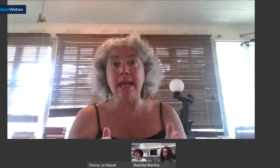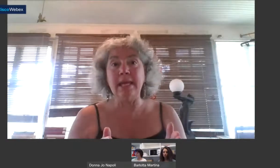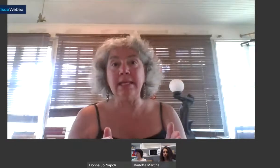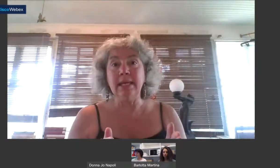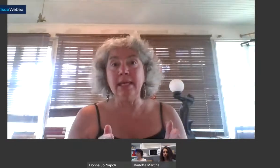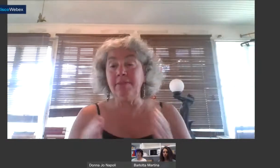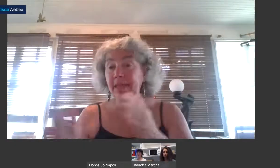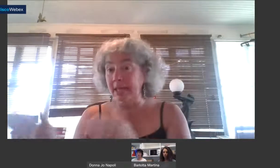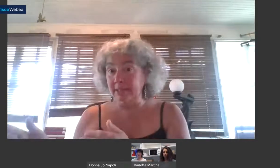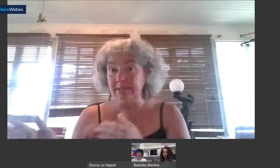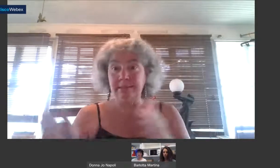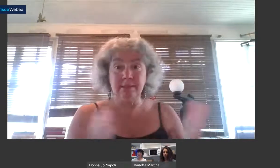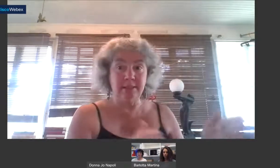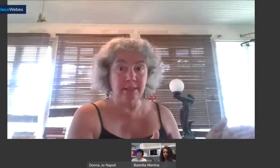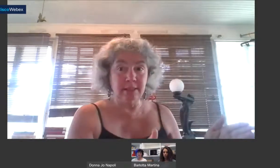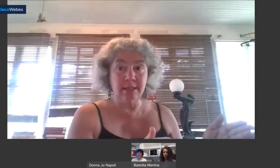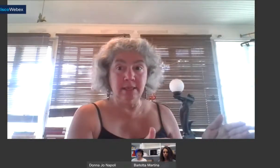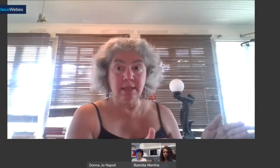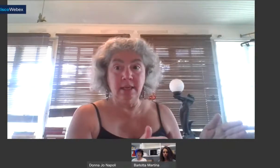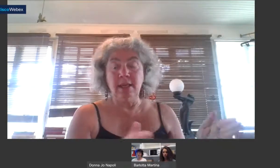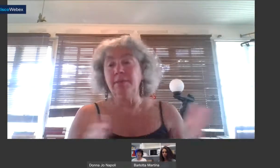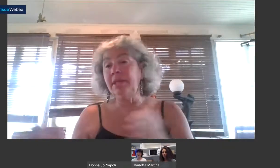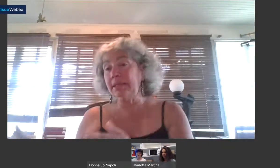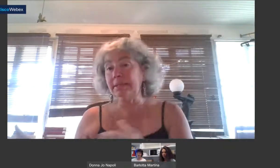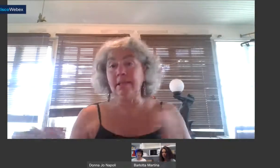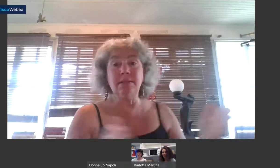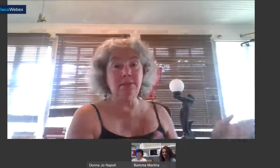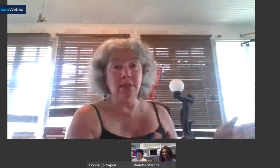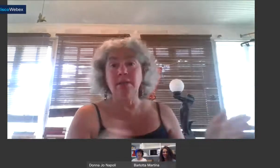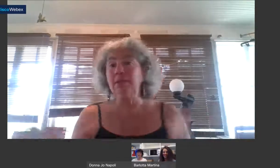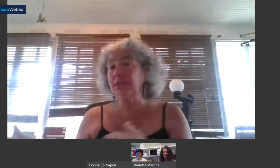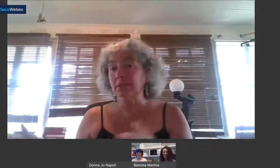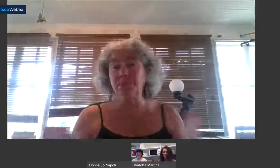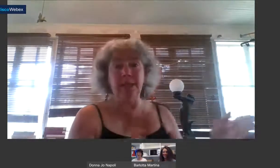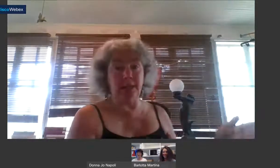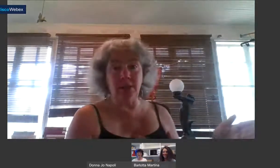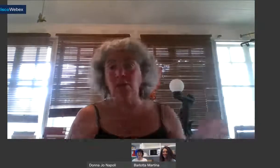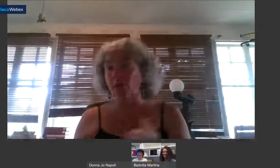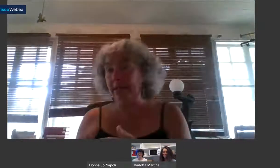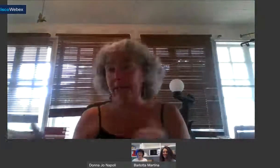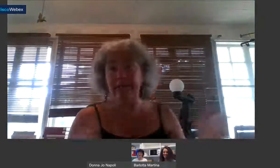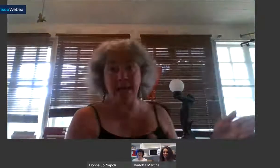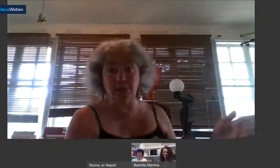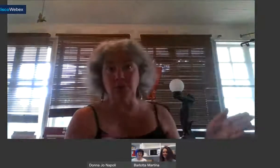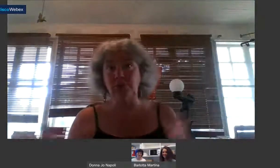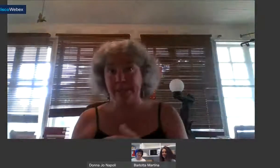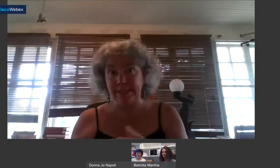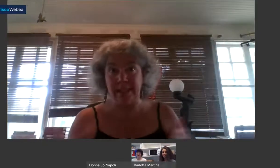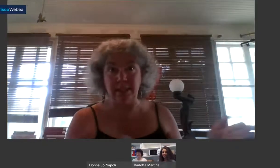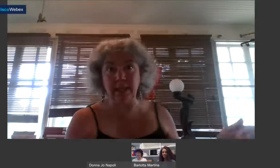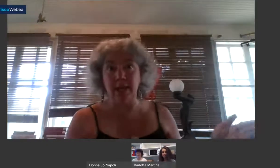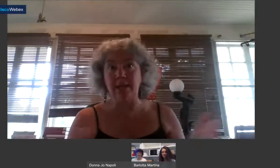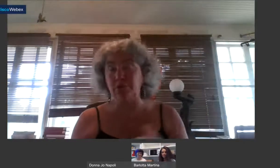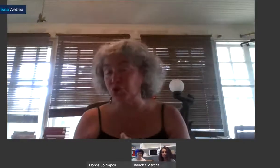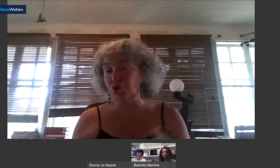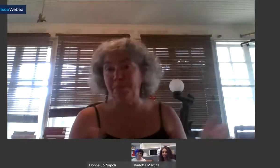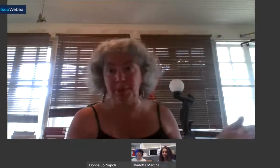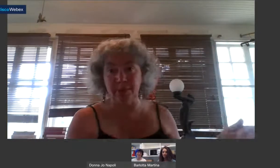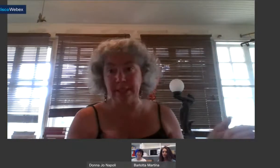like this, this is really going to get you twisting. Yeah, it's super going to